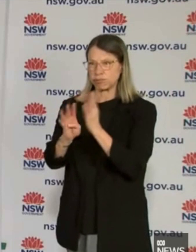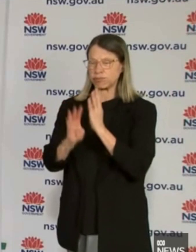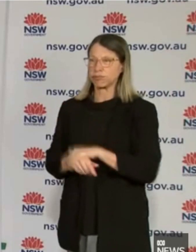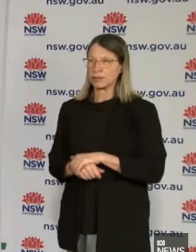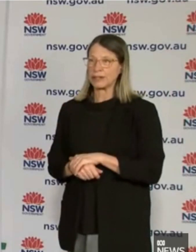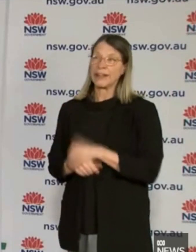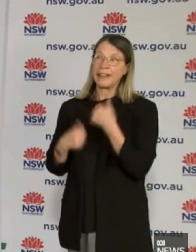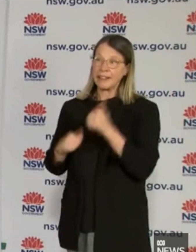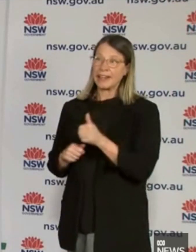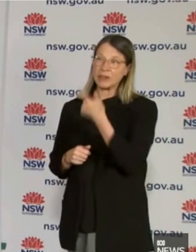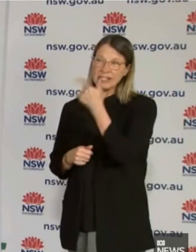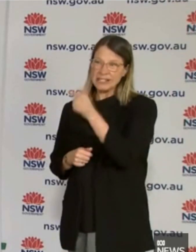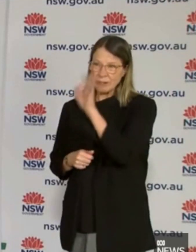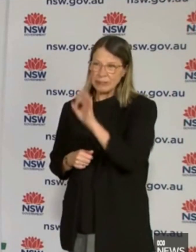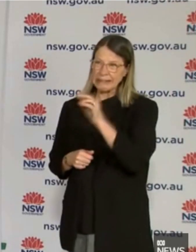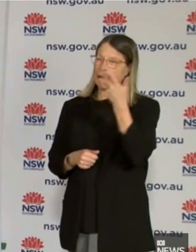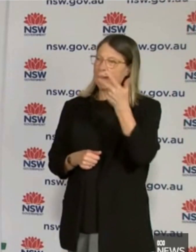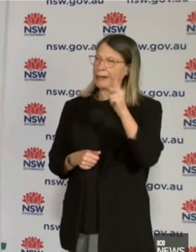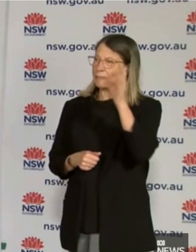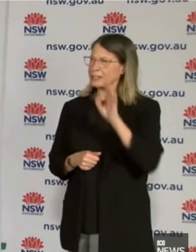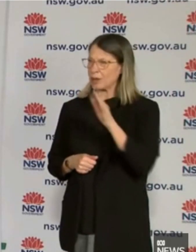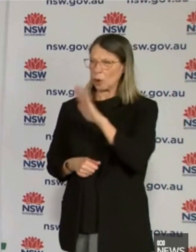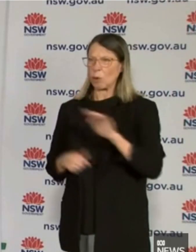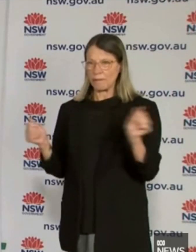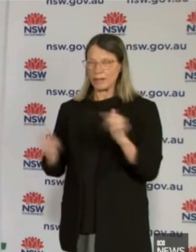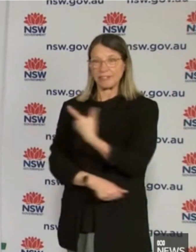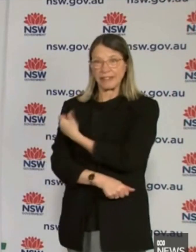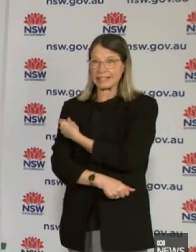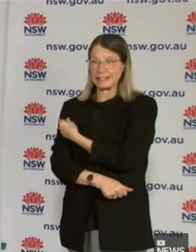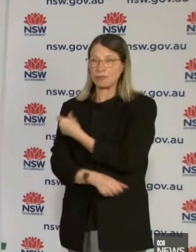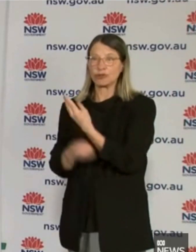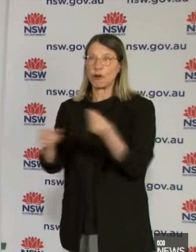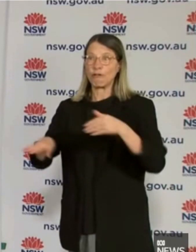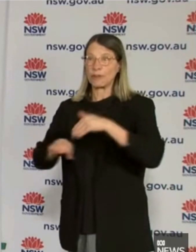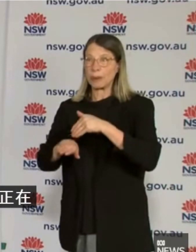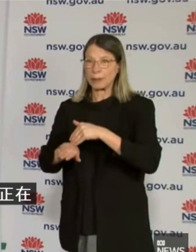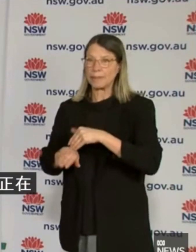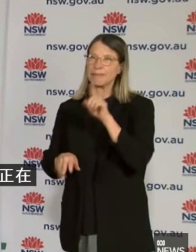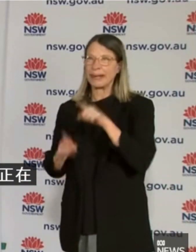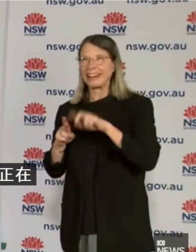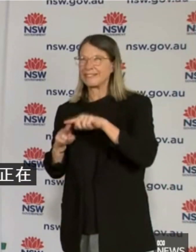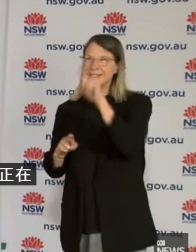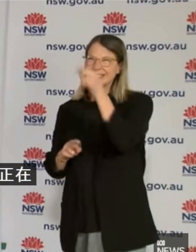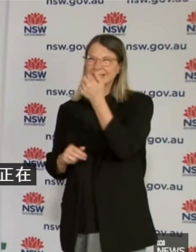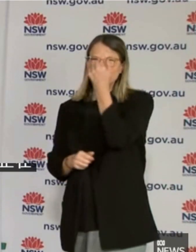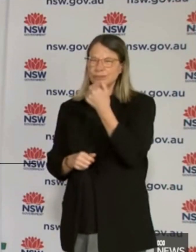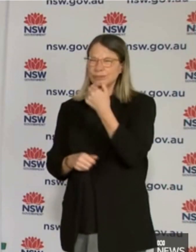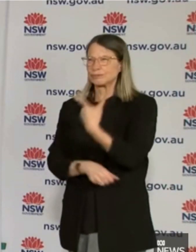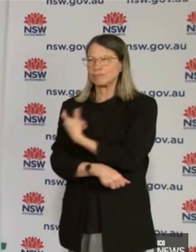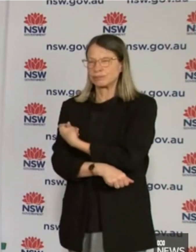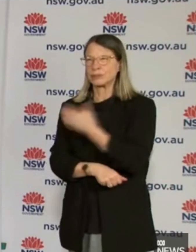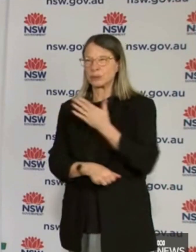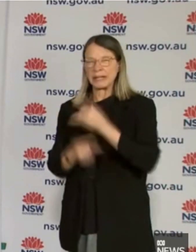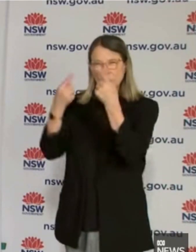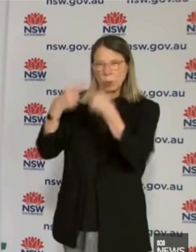then problem solved. If not, it's another issue that their public health team have to advise the government on, and they're doing that. We're looking at all sorts of options